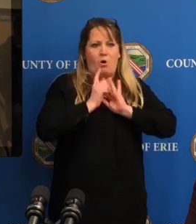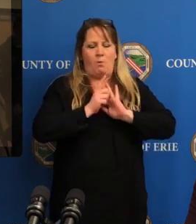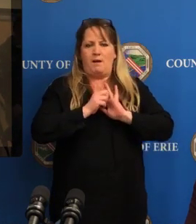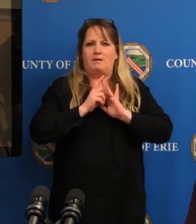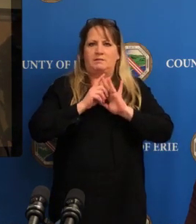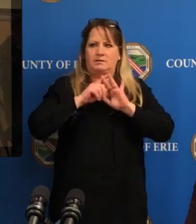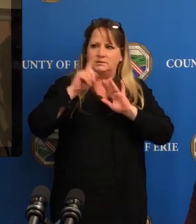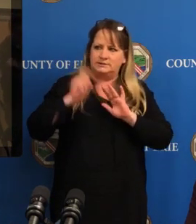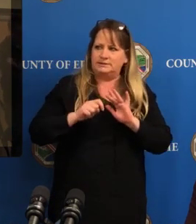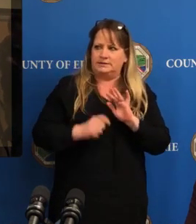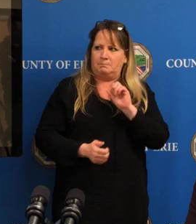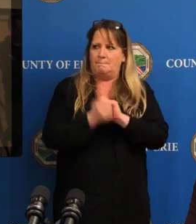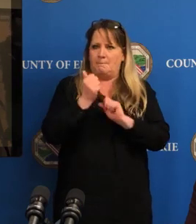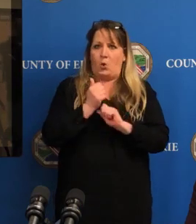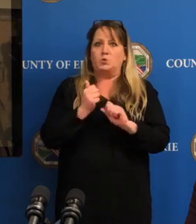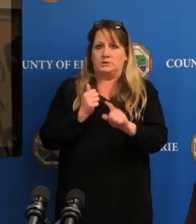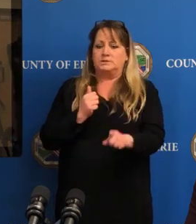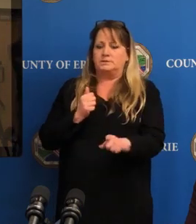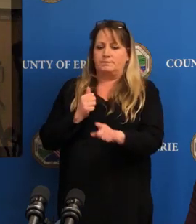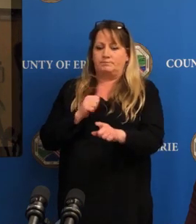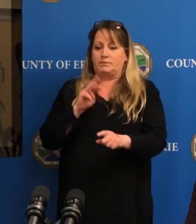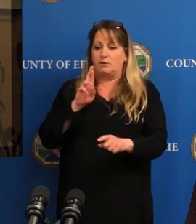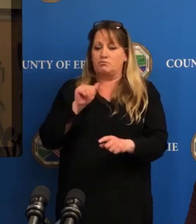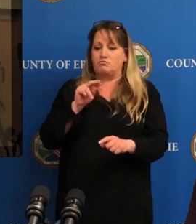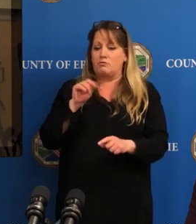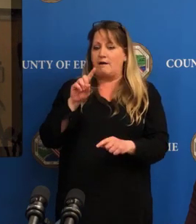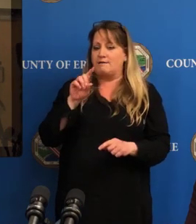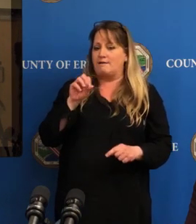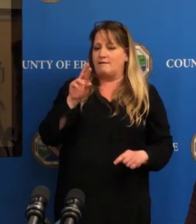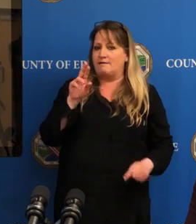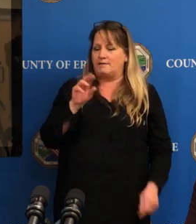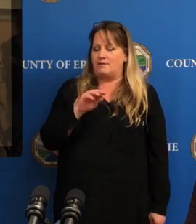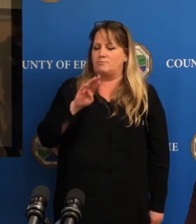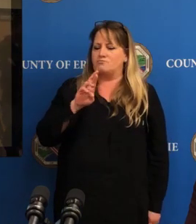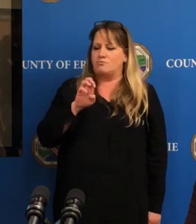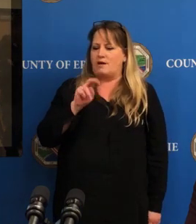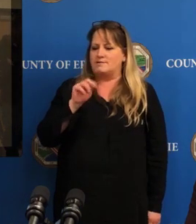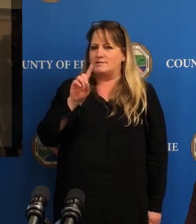most. Next question to Brandon Lewis from Spectrum News.